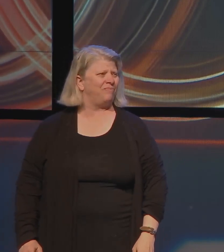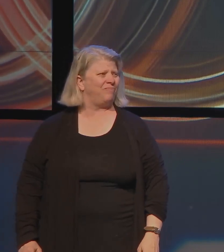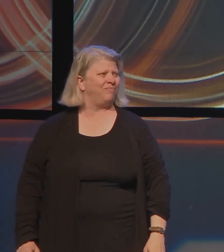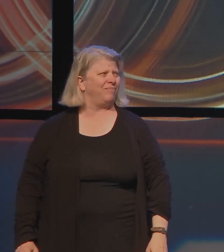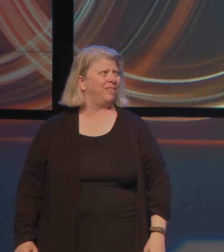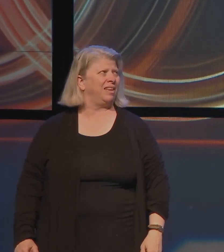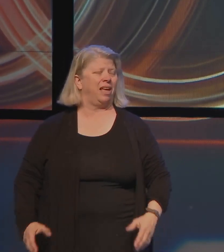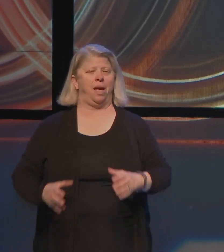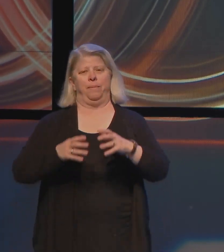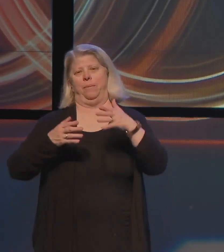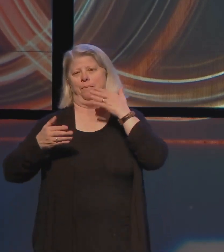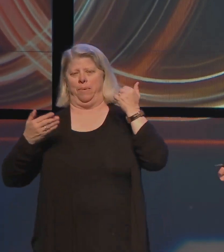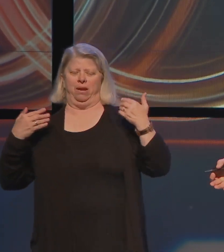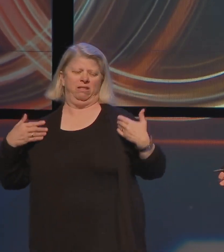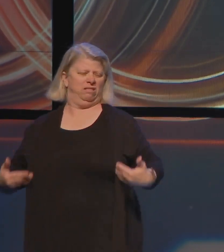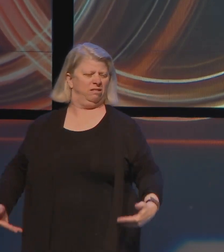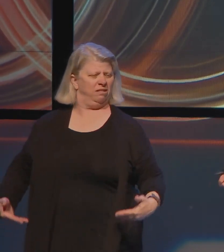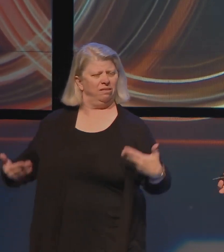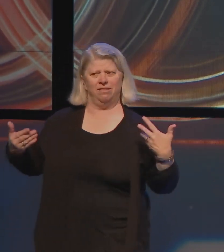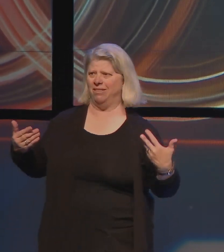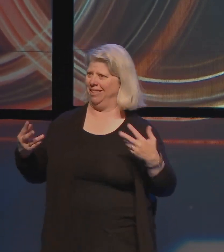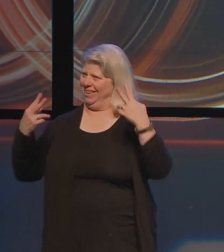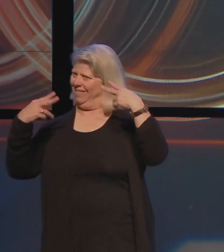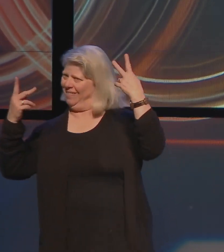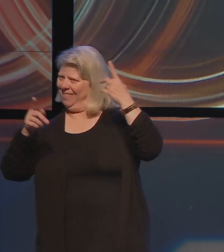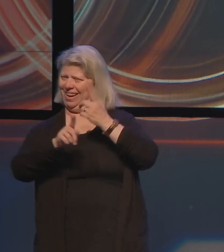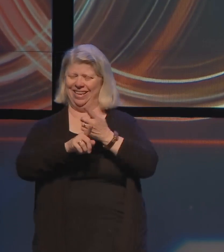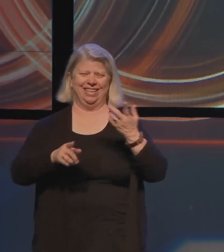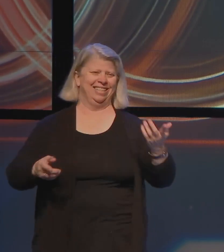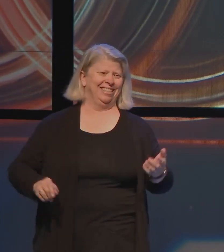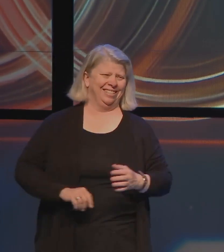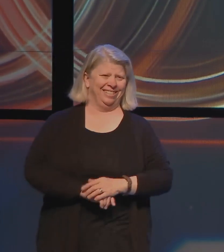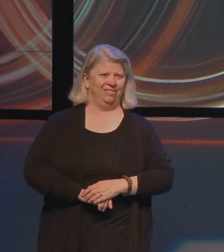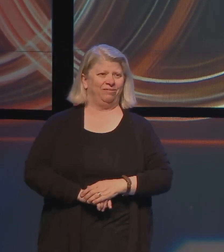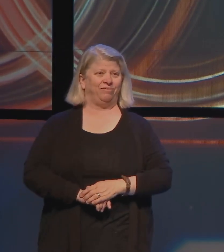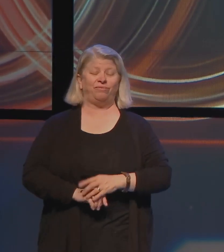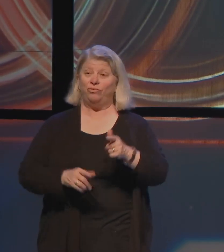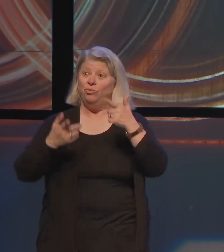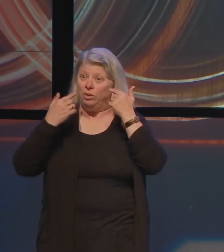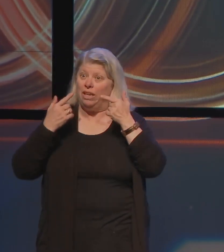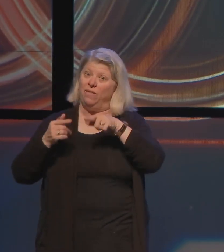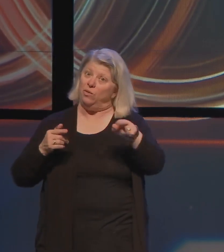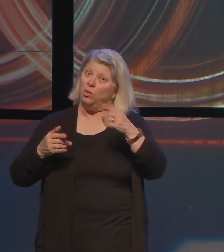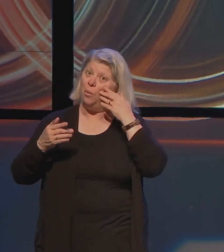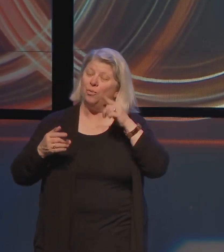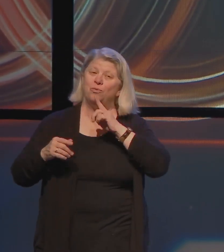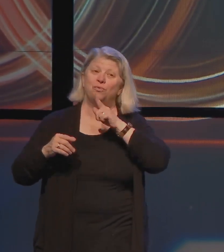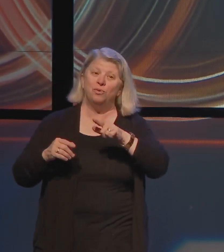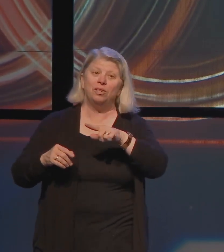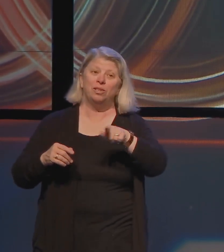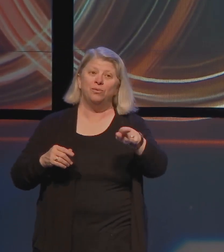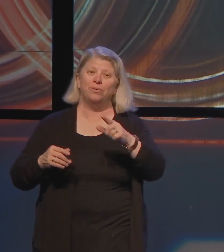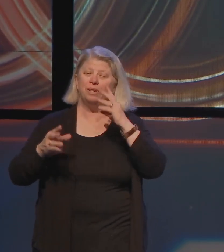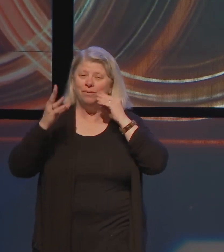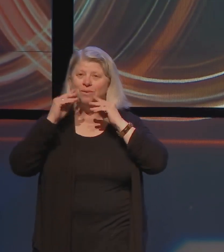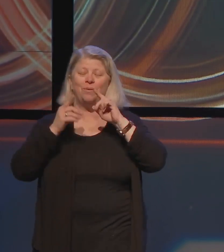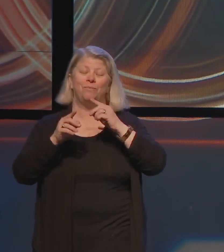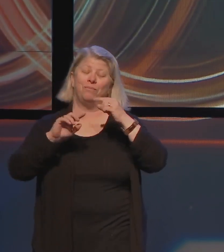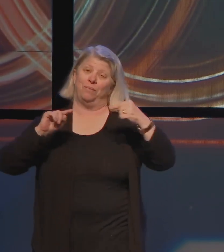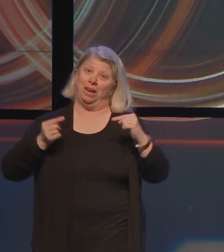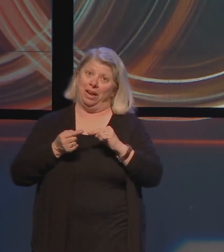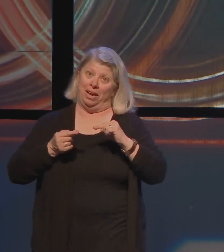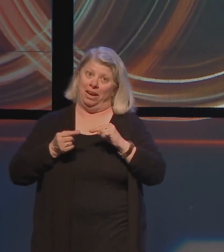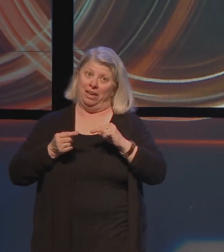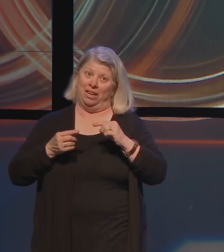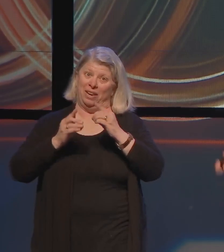I mean, how much better does this need to look, right? And you laugh, but you know it's true because some of you have been through the pain of divorce and you're I should